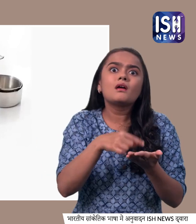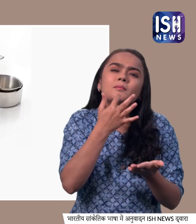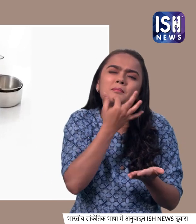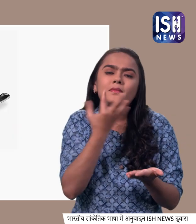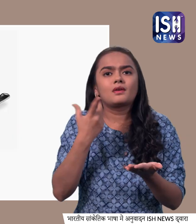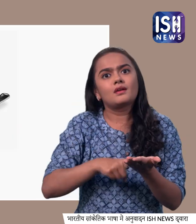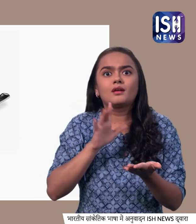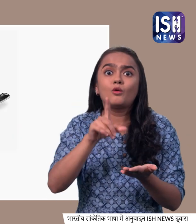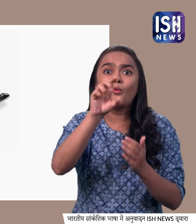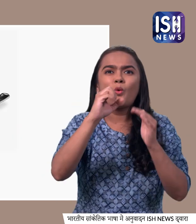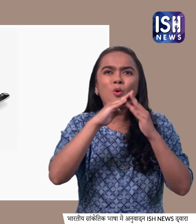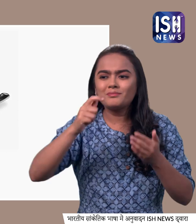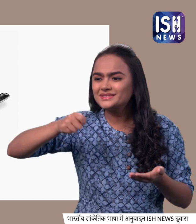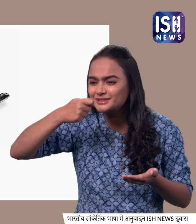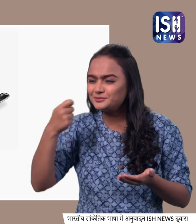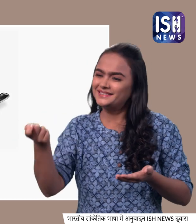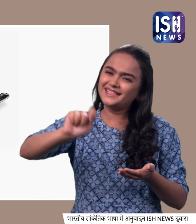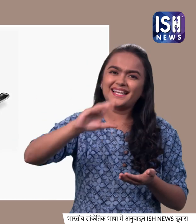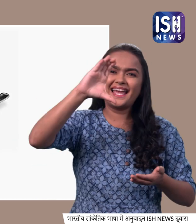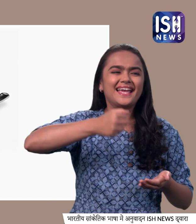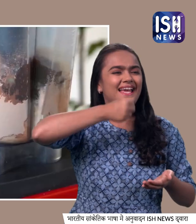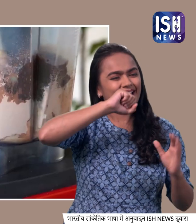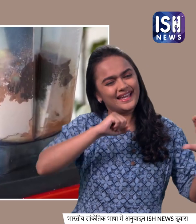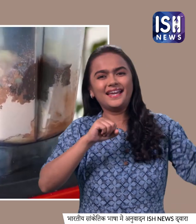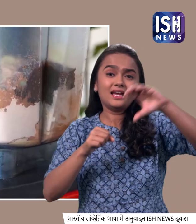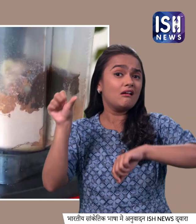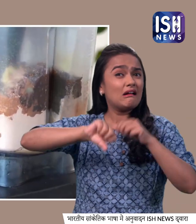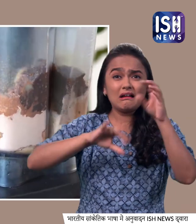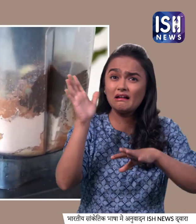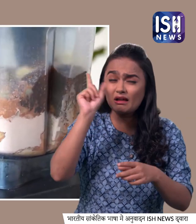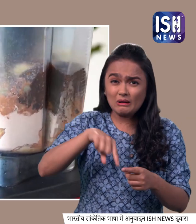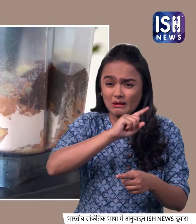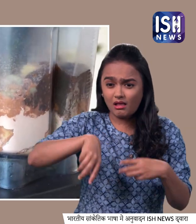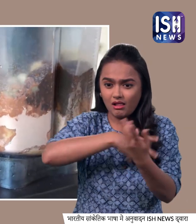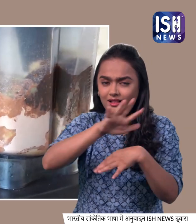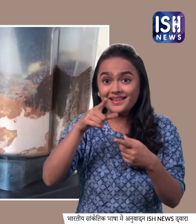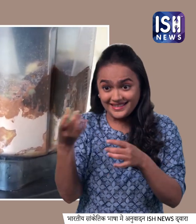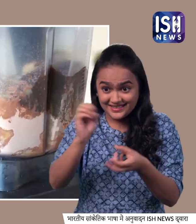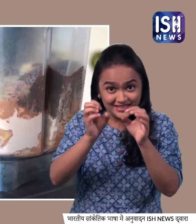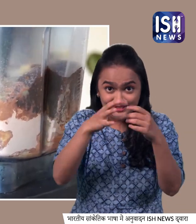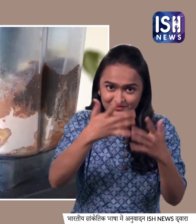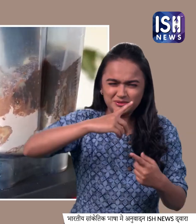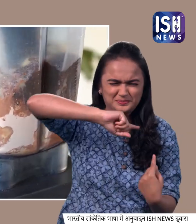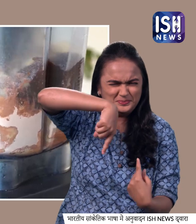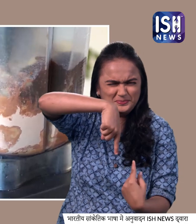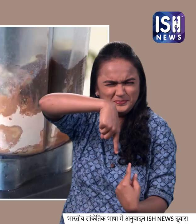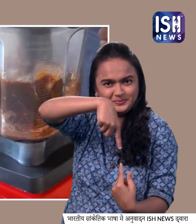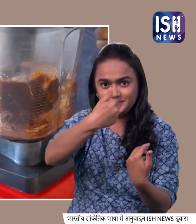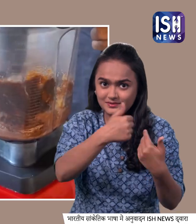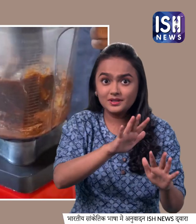of When you're eating a pumpkin into them in get the whole of Hold ingredients in a baking